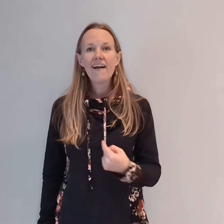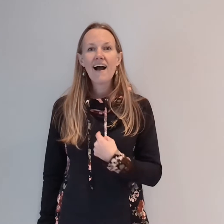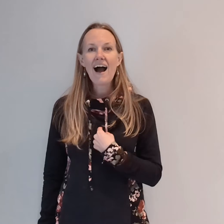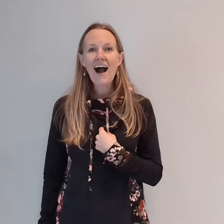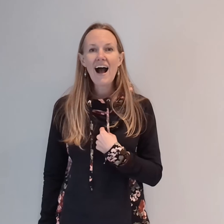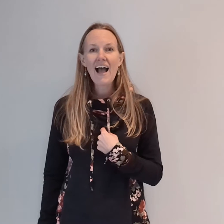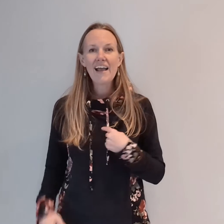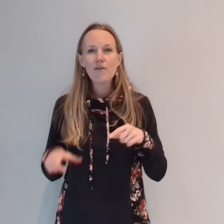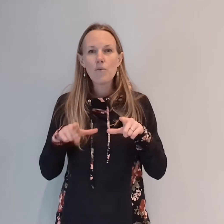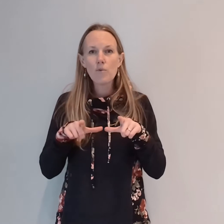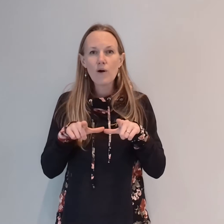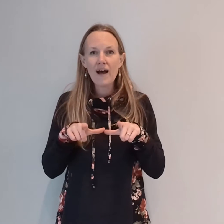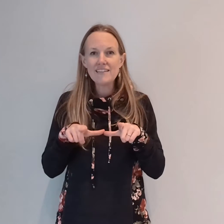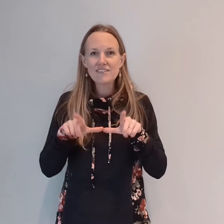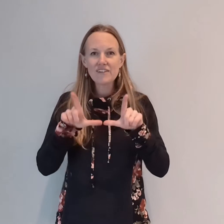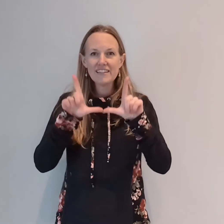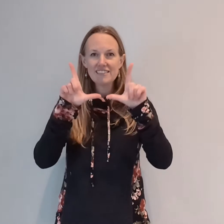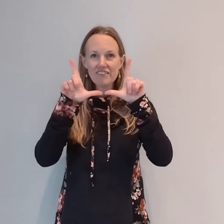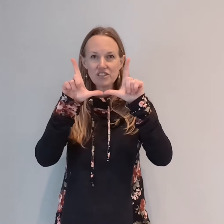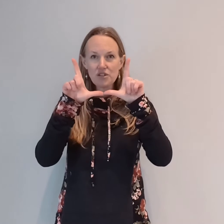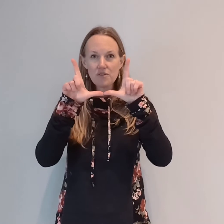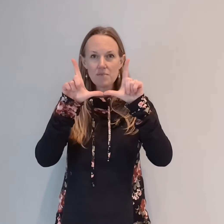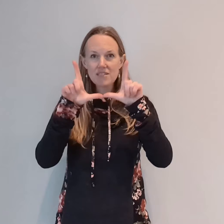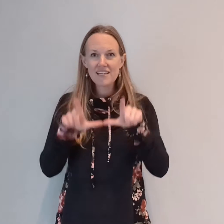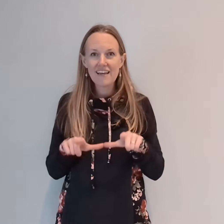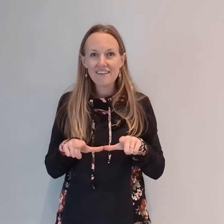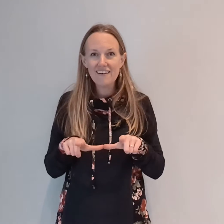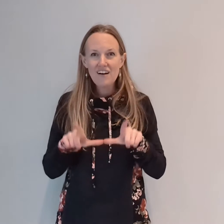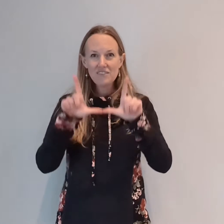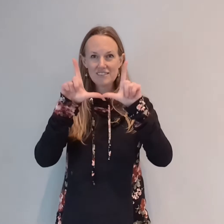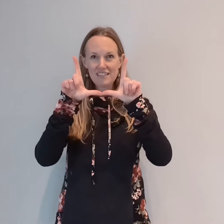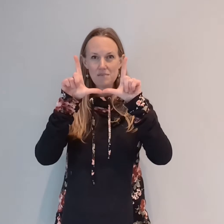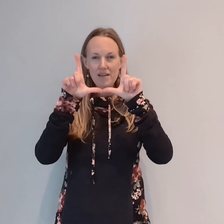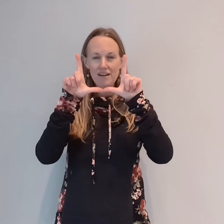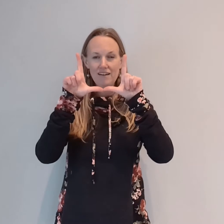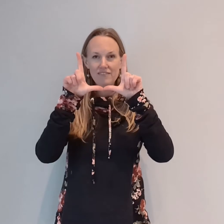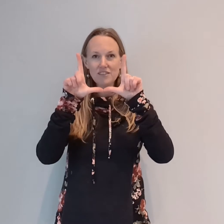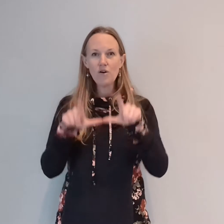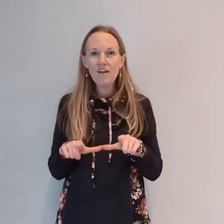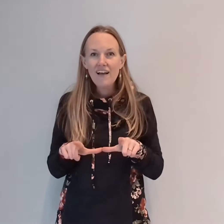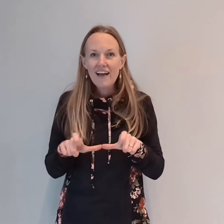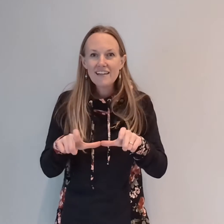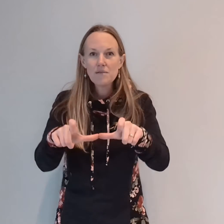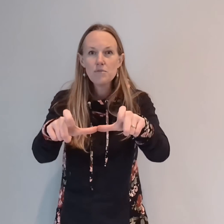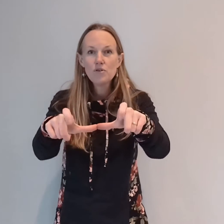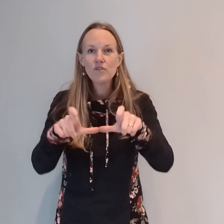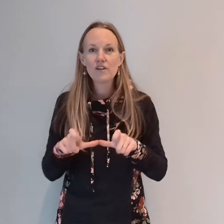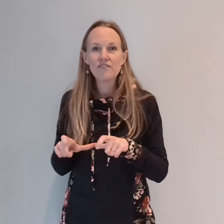where I run. So for this, you have your 2 thumbs together, almost like you make a field goal, and then you move your